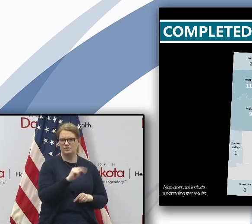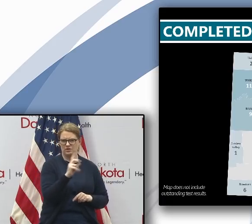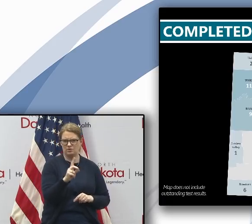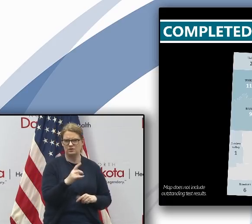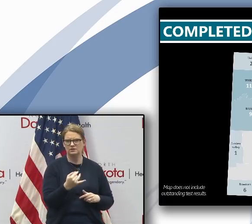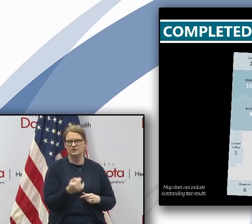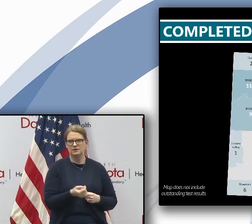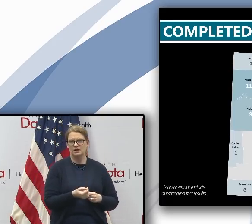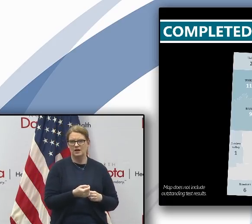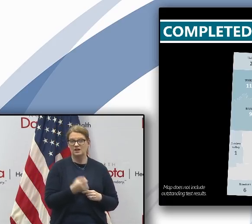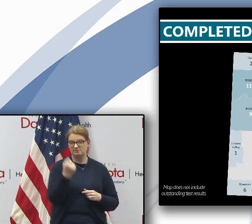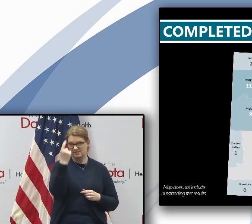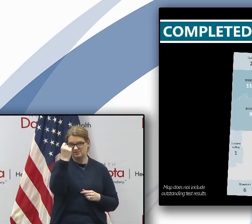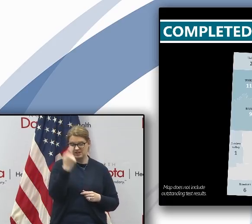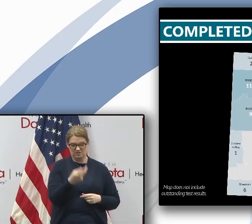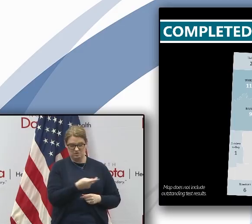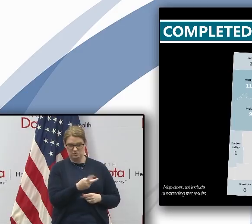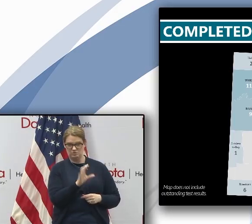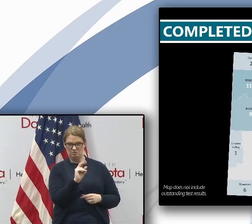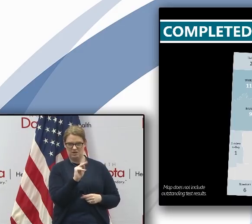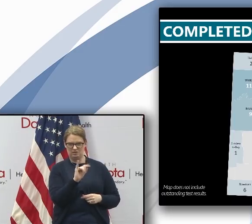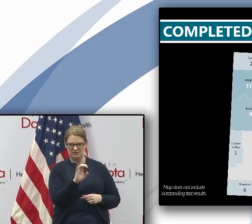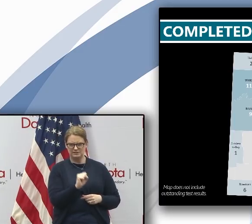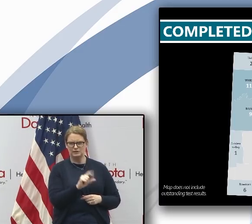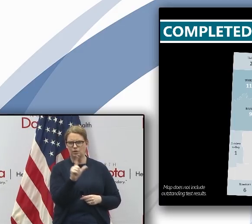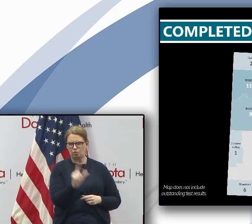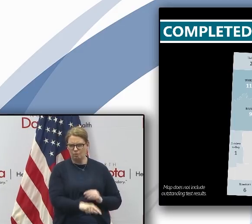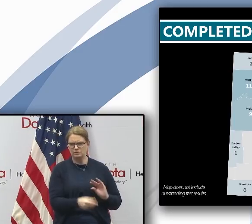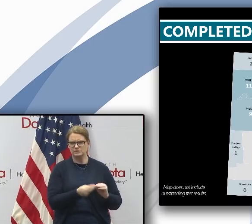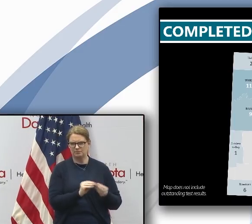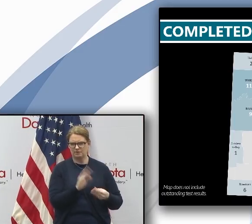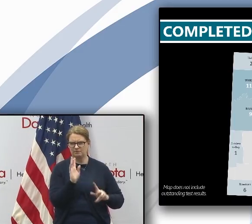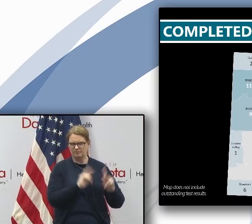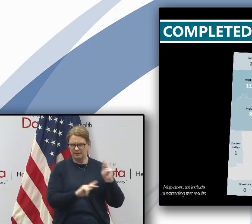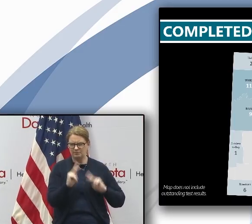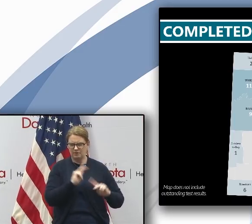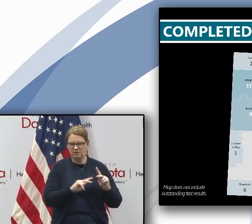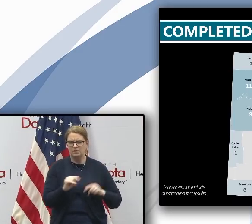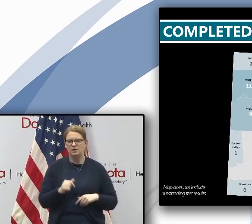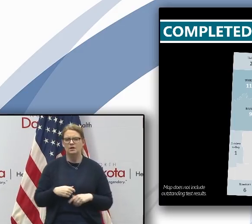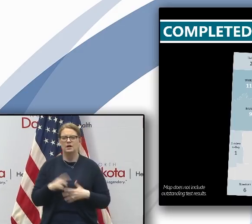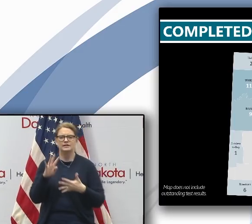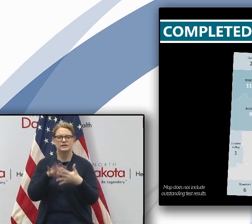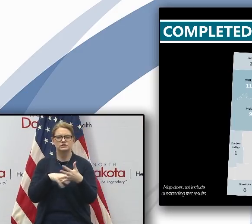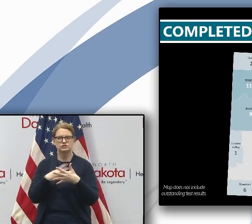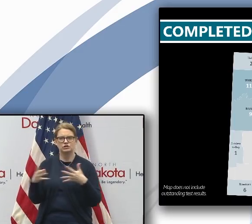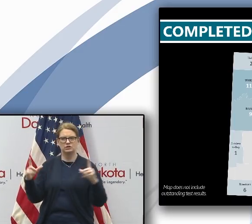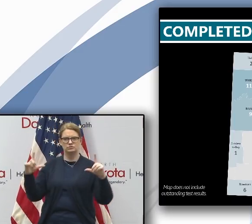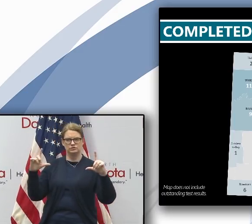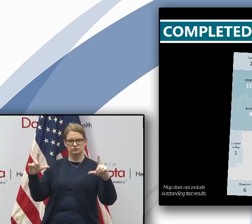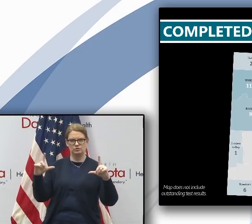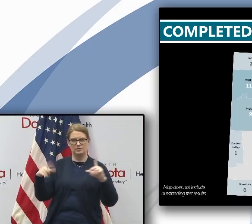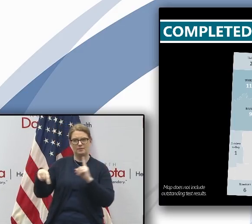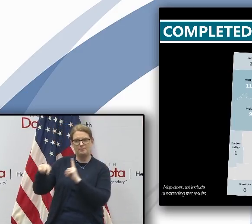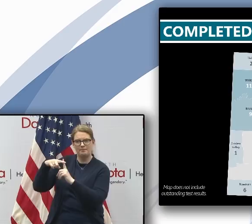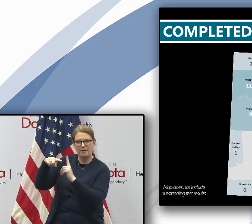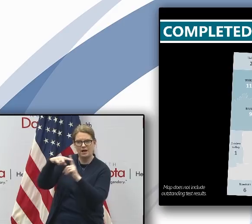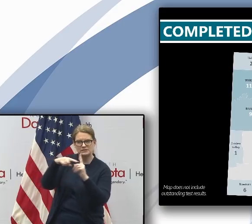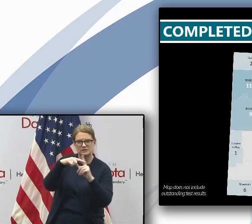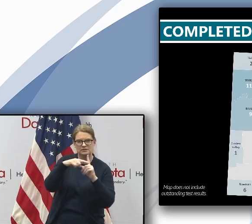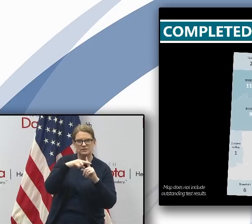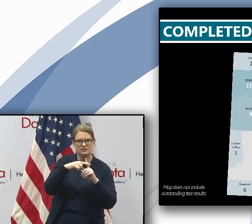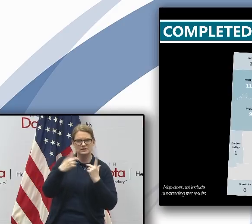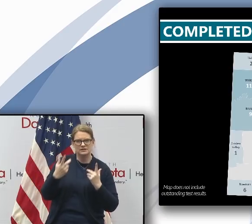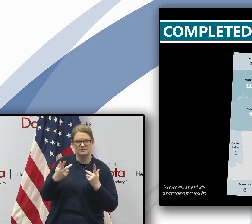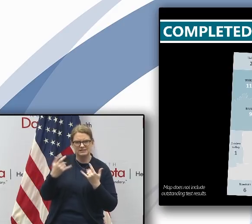lowest population counties. But on the chart where we show where the positives are, again, there's still some